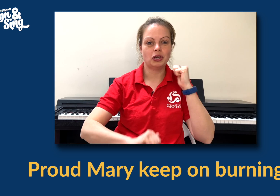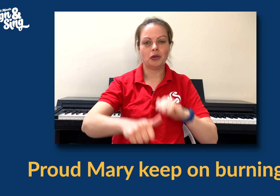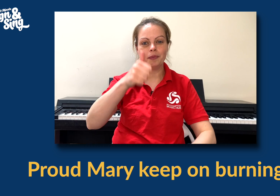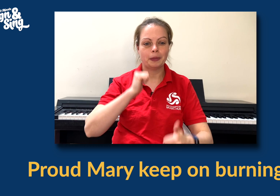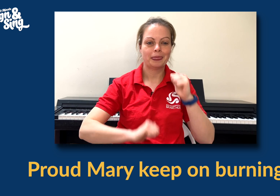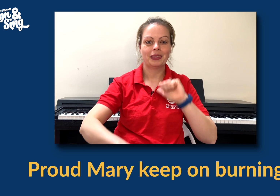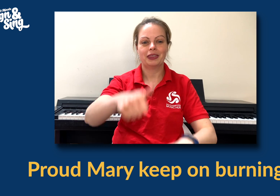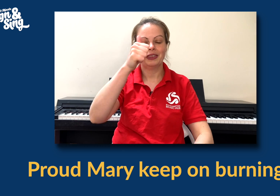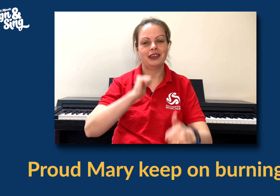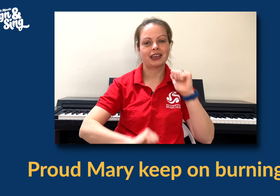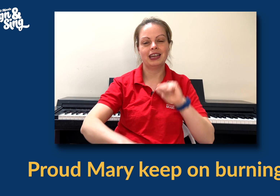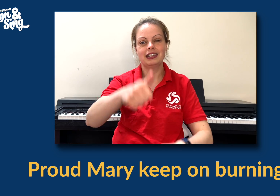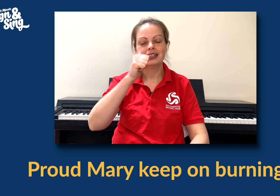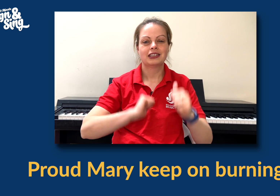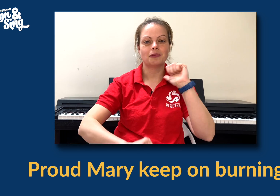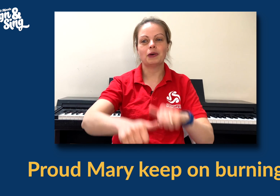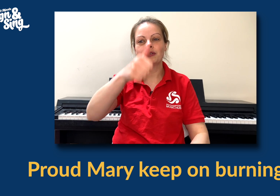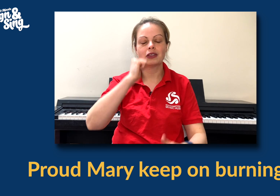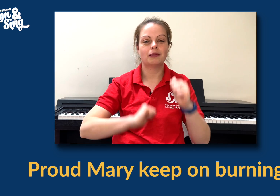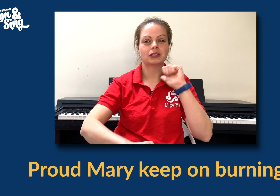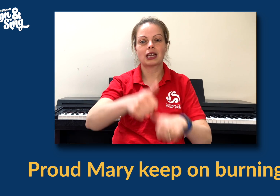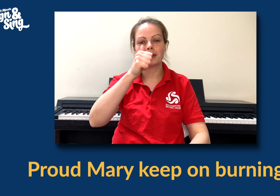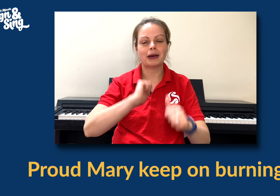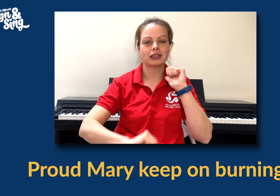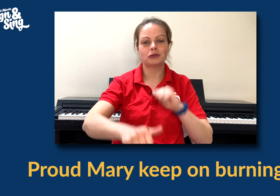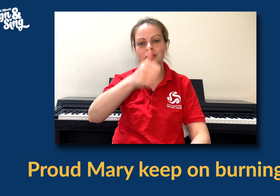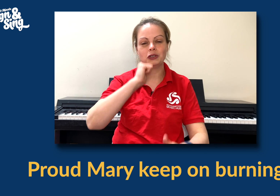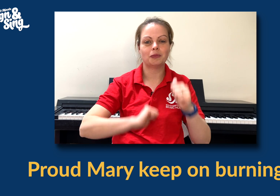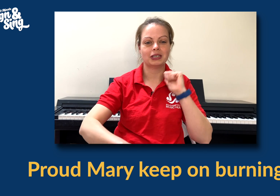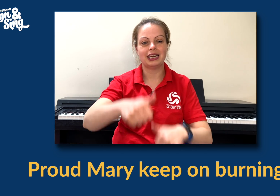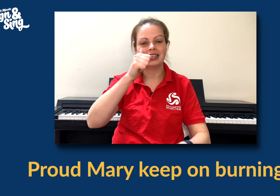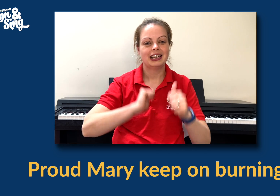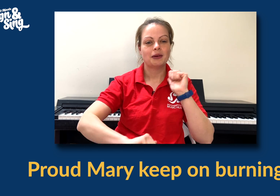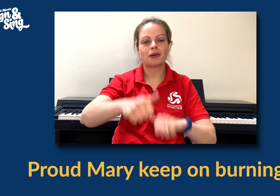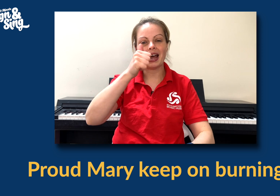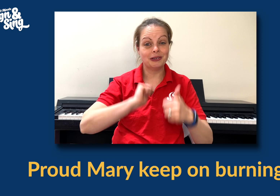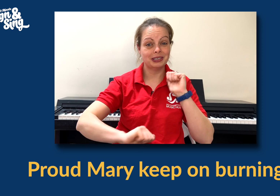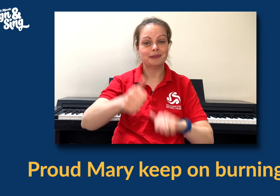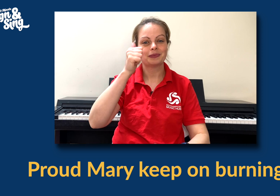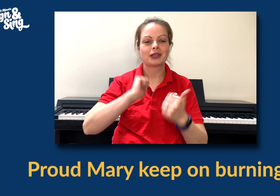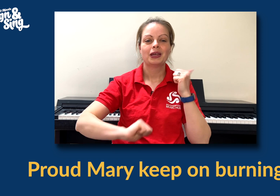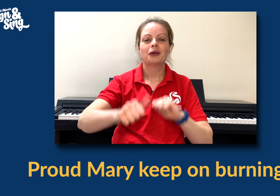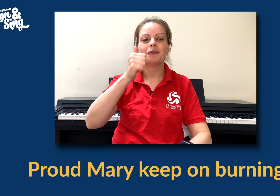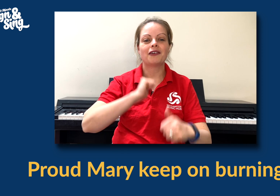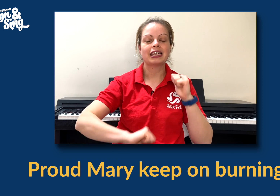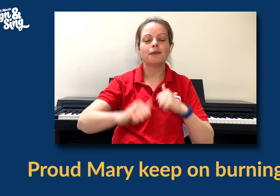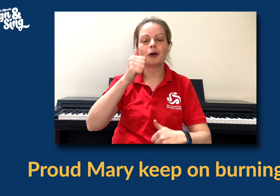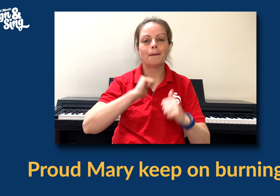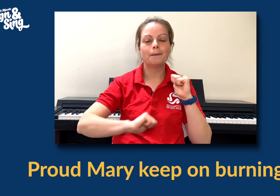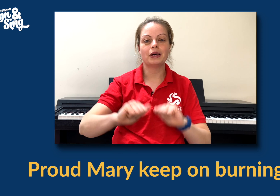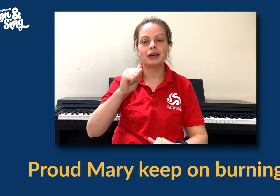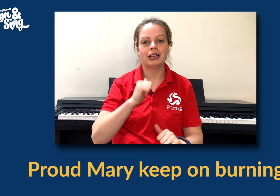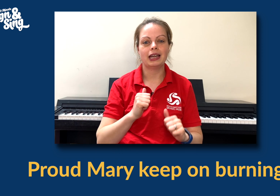towards you. Okay, so both thumbs coming back towards your body. Proud Mary,